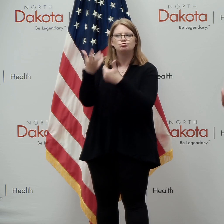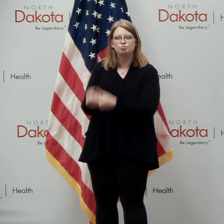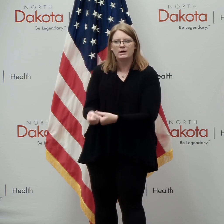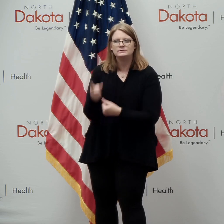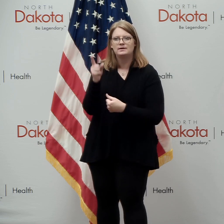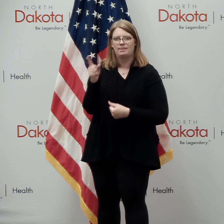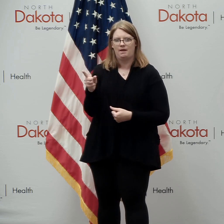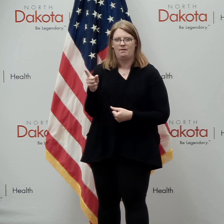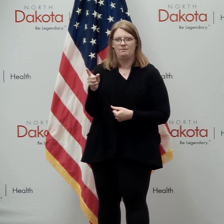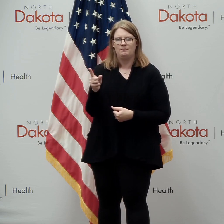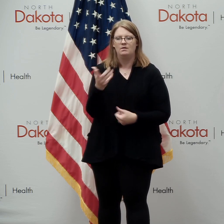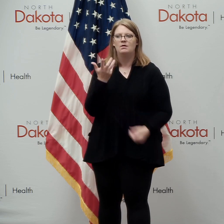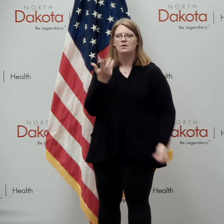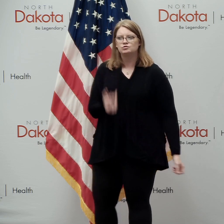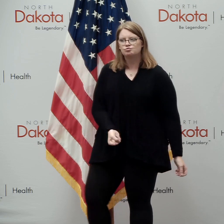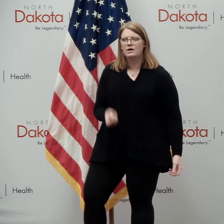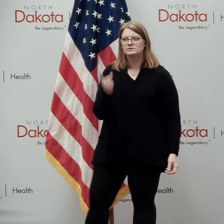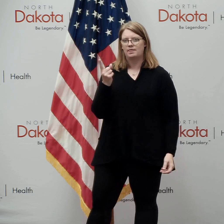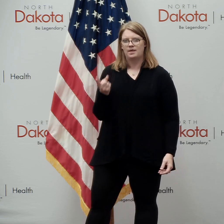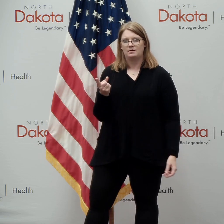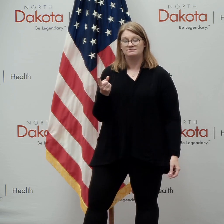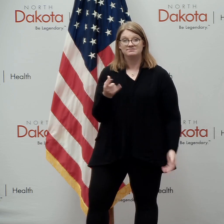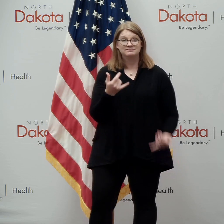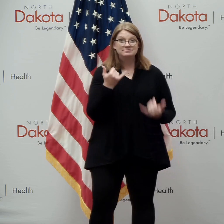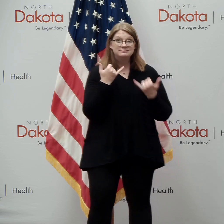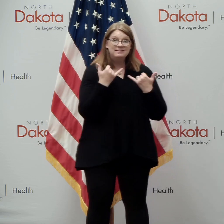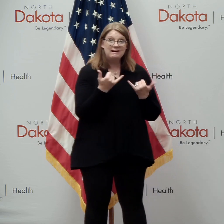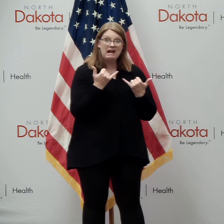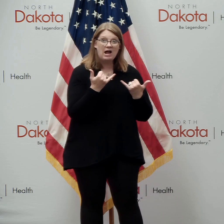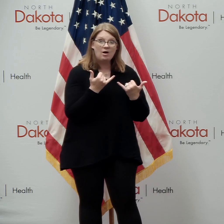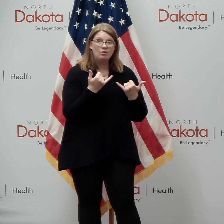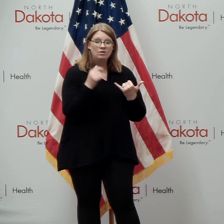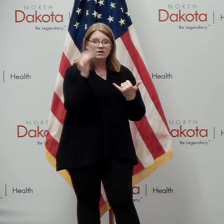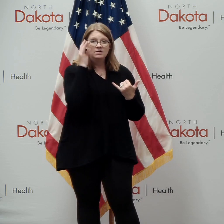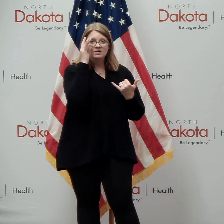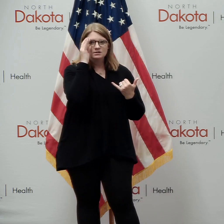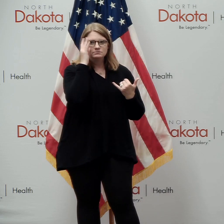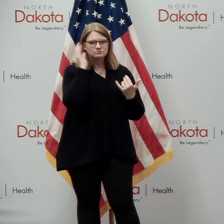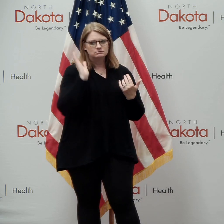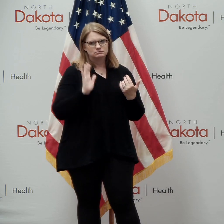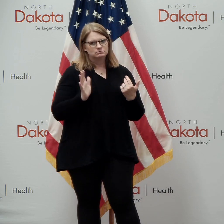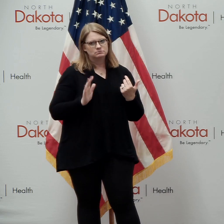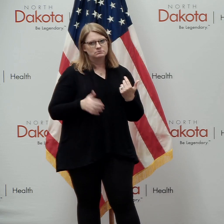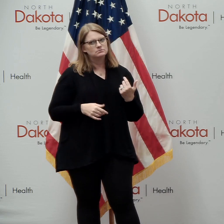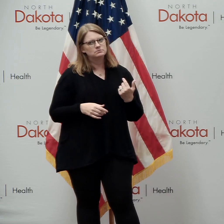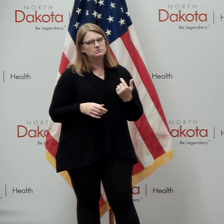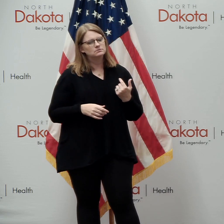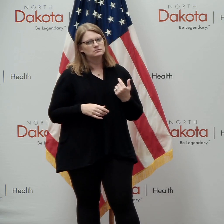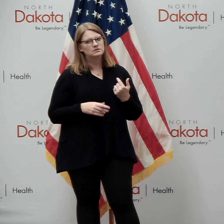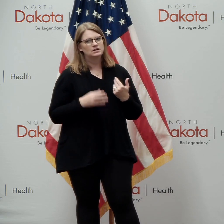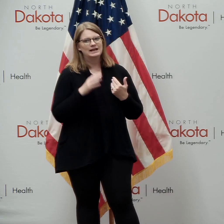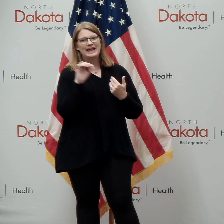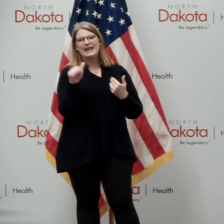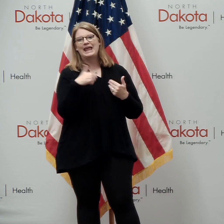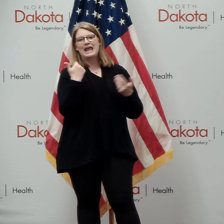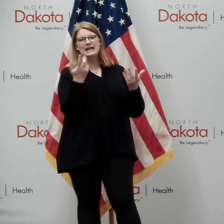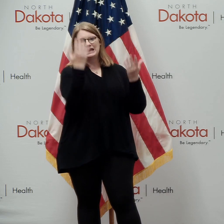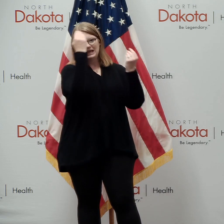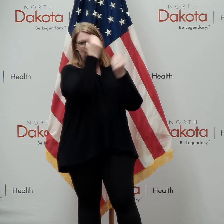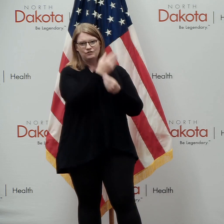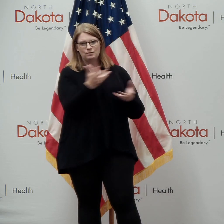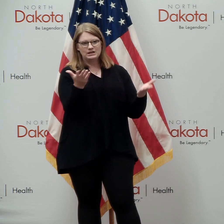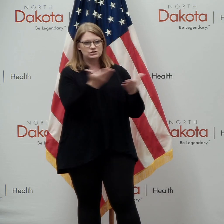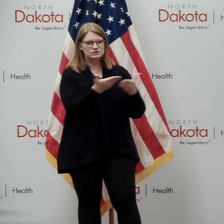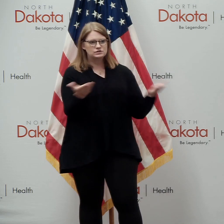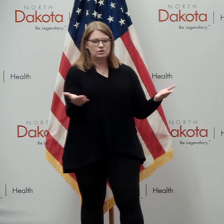high degree of trust. That's not the case today when you take a look at almost any source of information. So